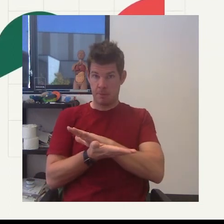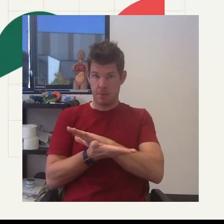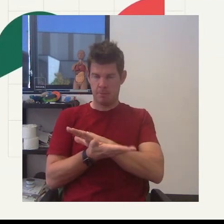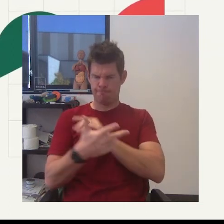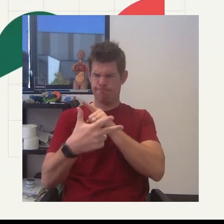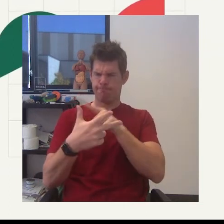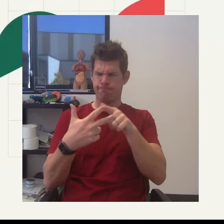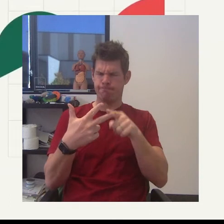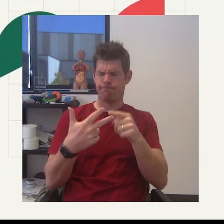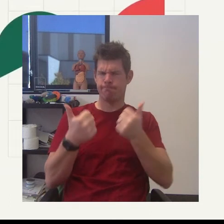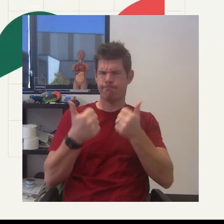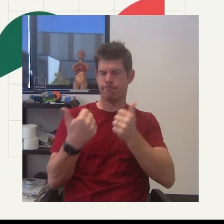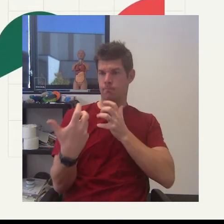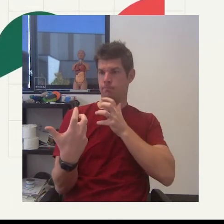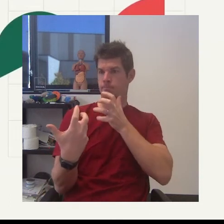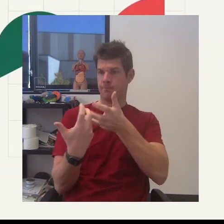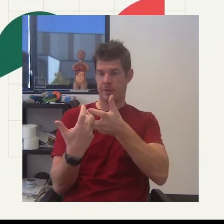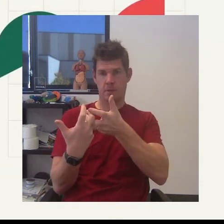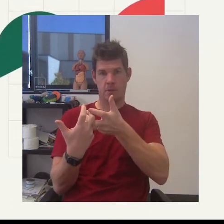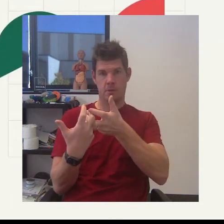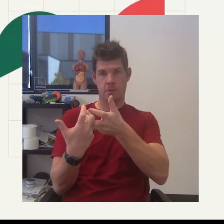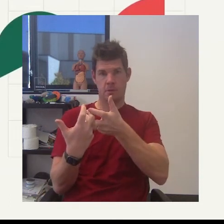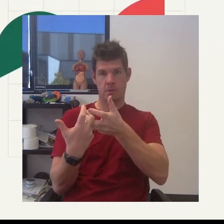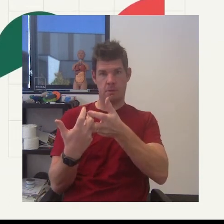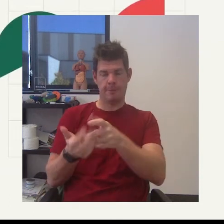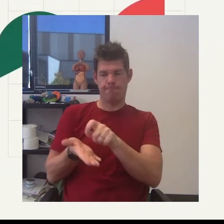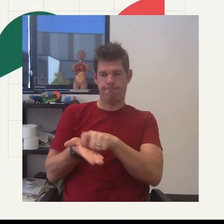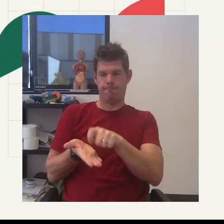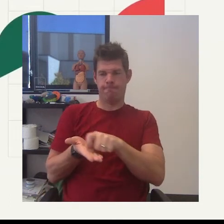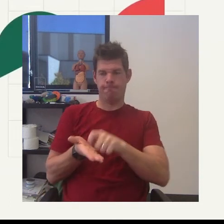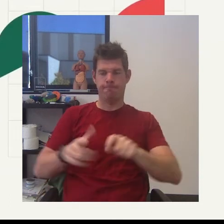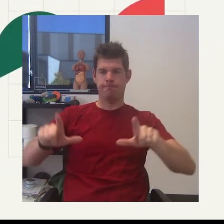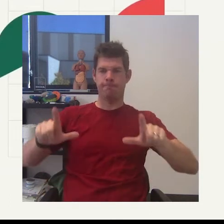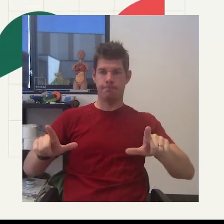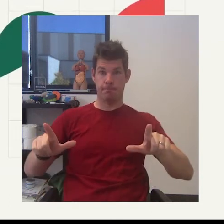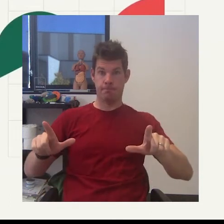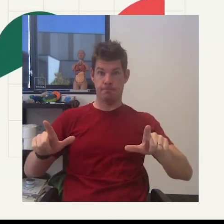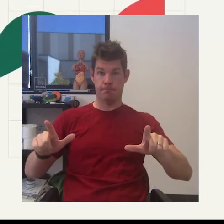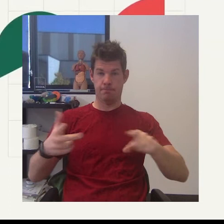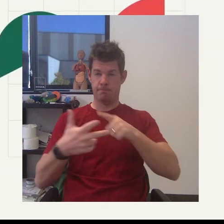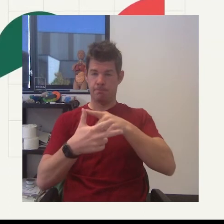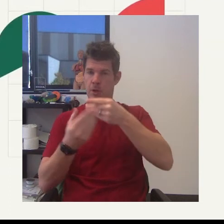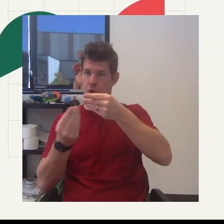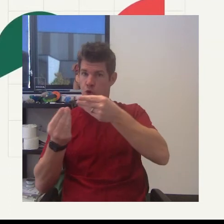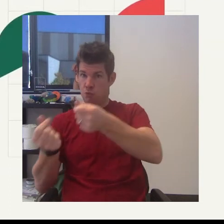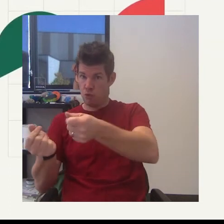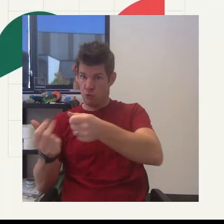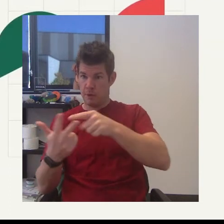like, you are going to go into the little tile on Zoom that has your